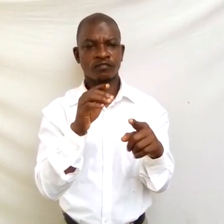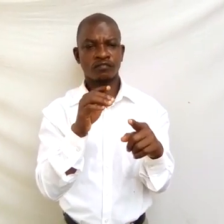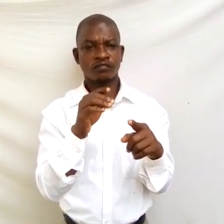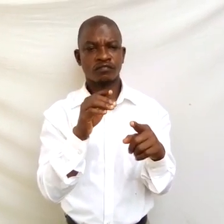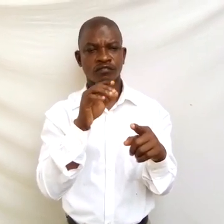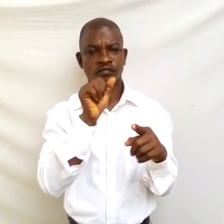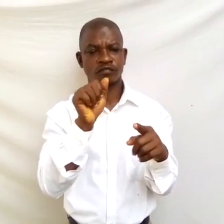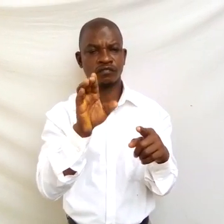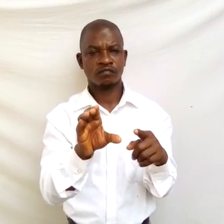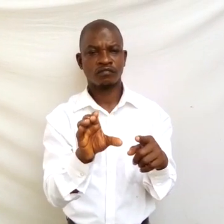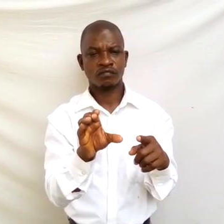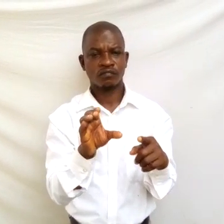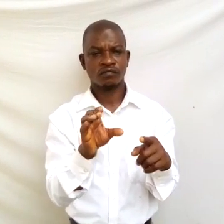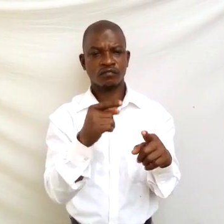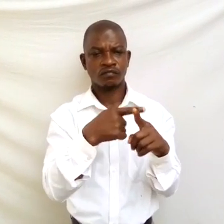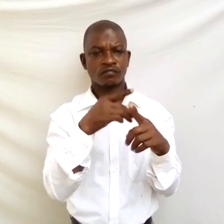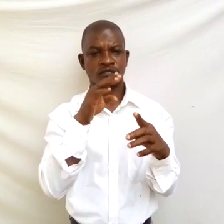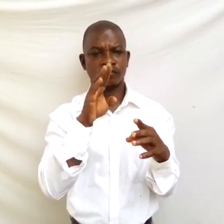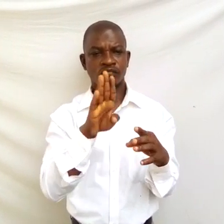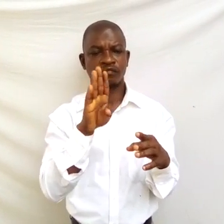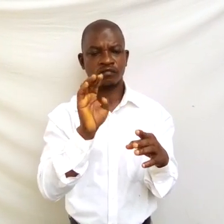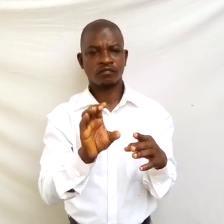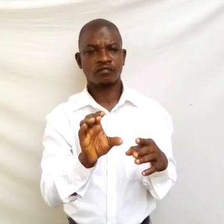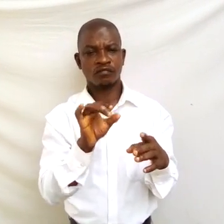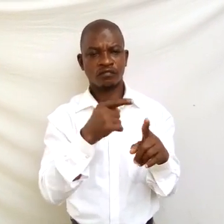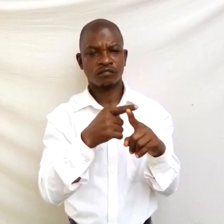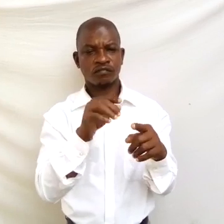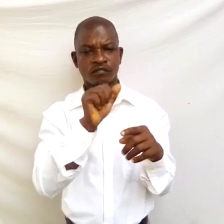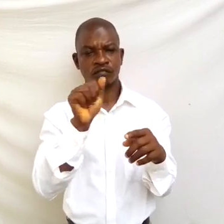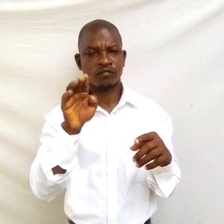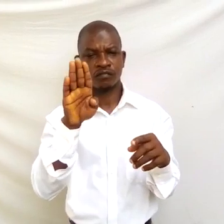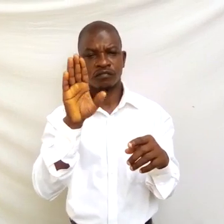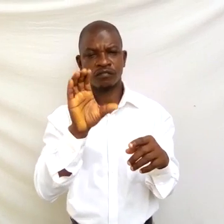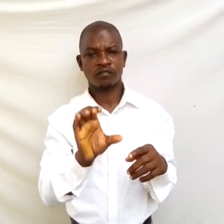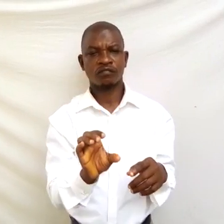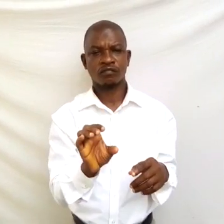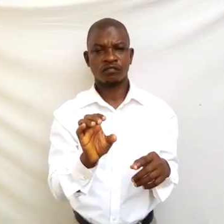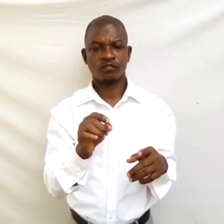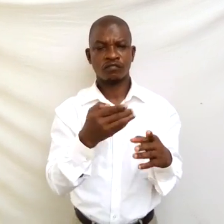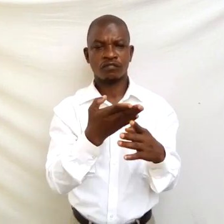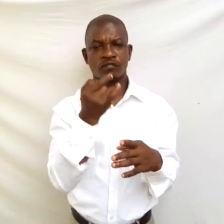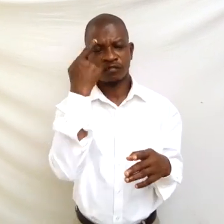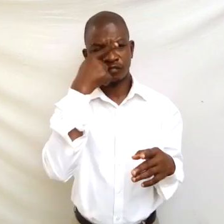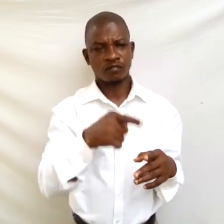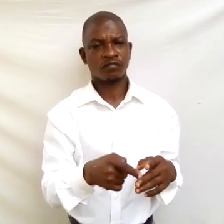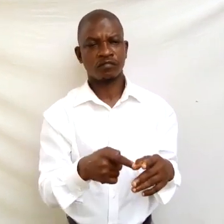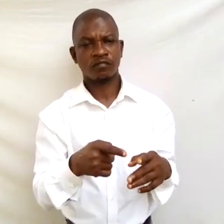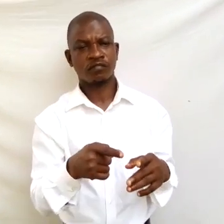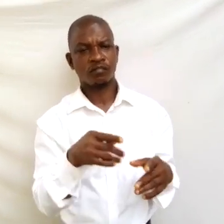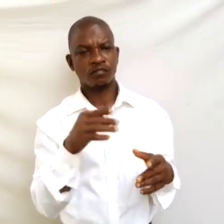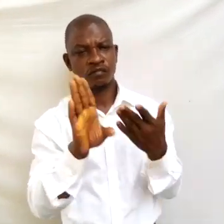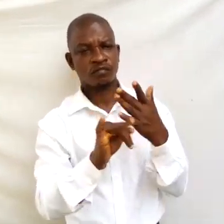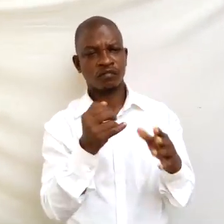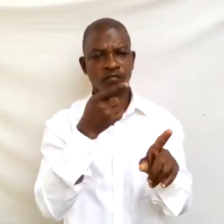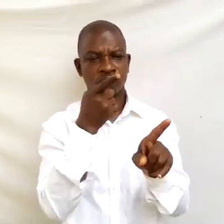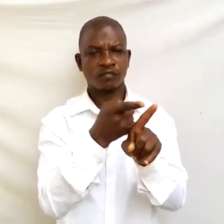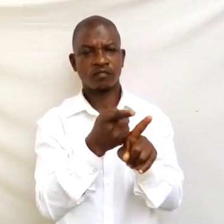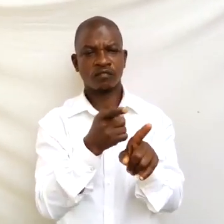AC plus BC plus ABC. Therefore, by the result, we can see